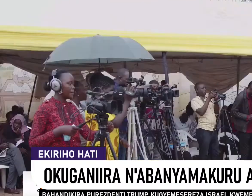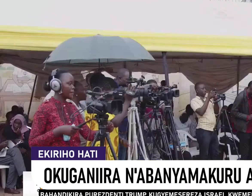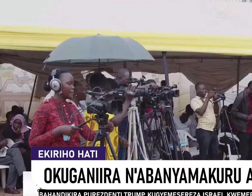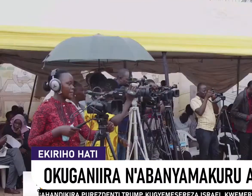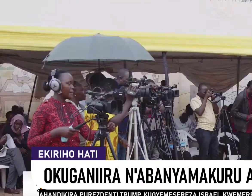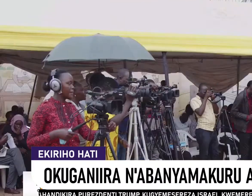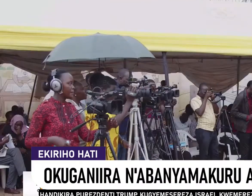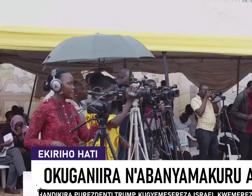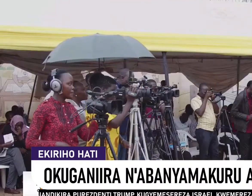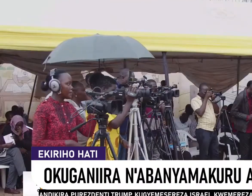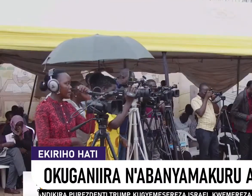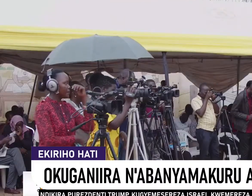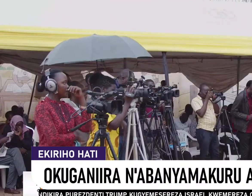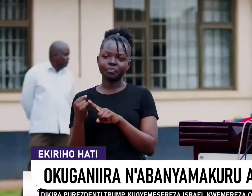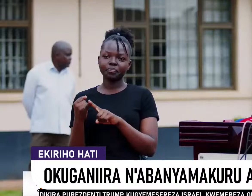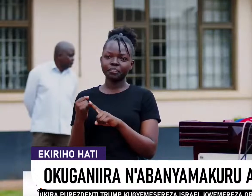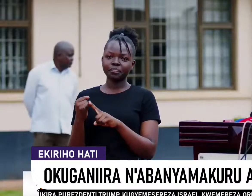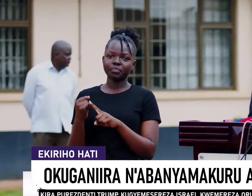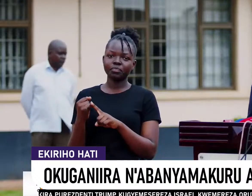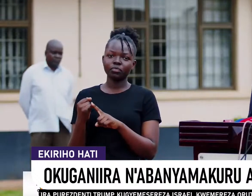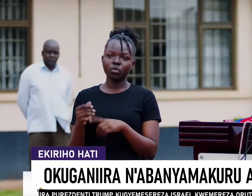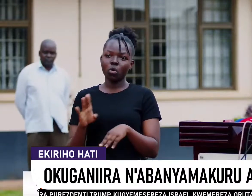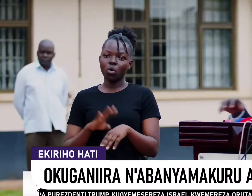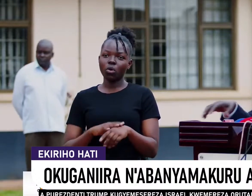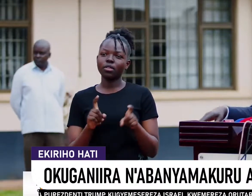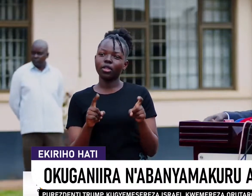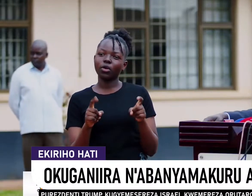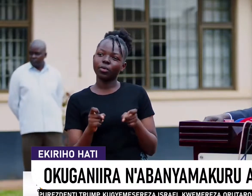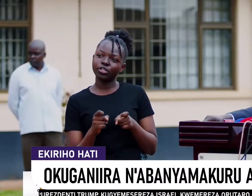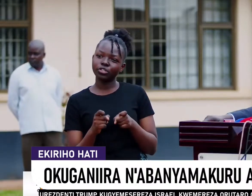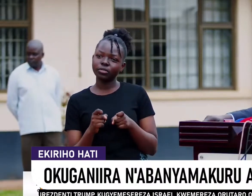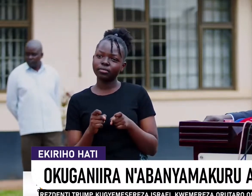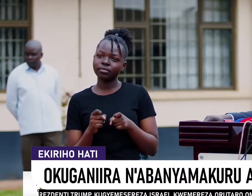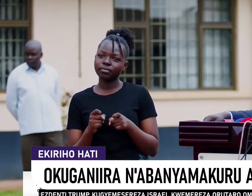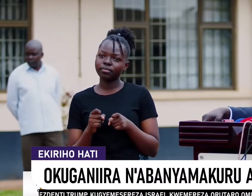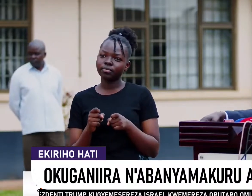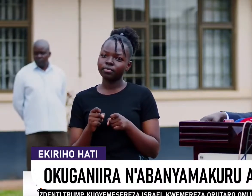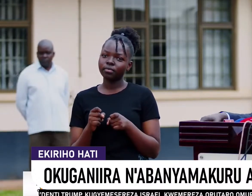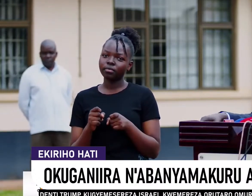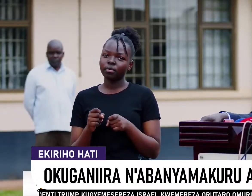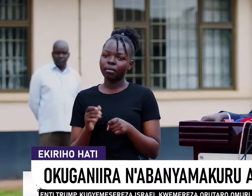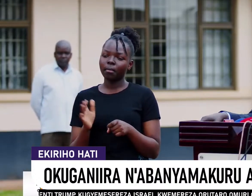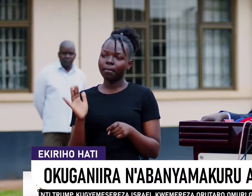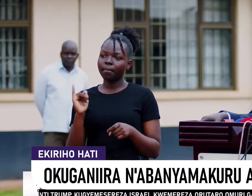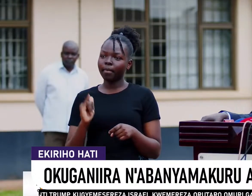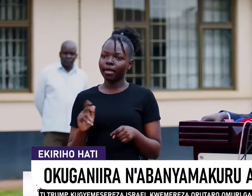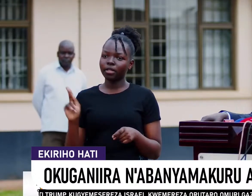First of all, on the question asked by Mr. Kieyune,